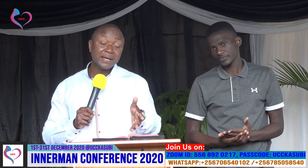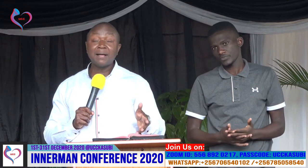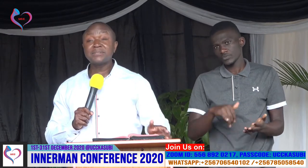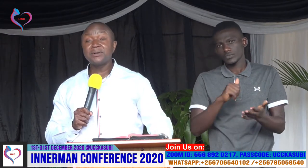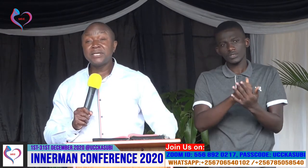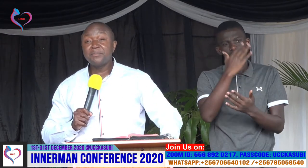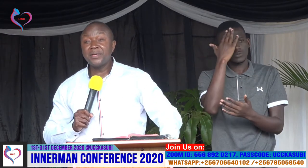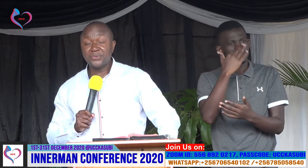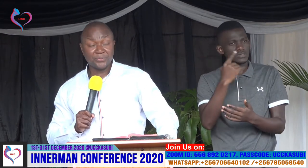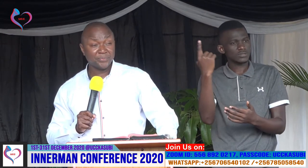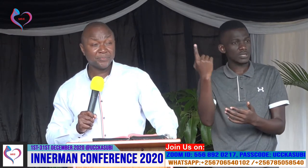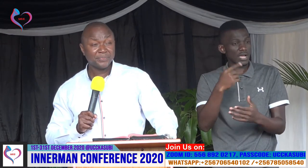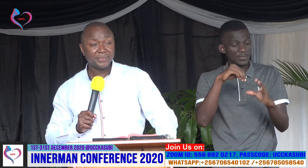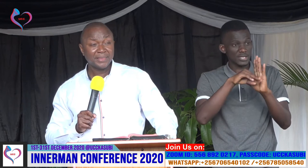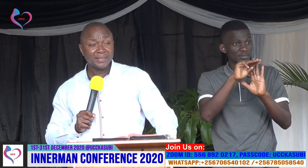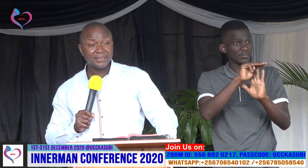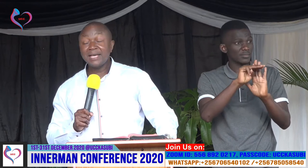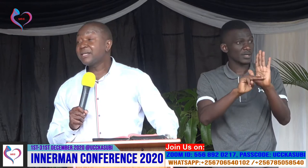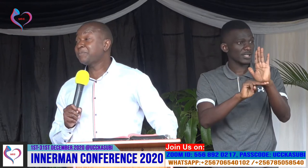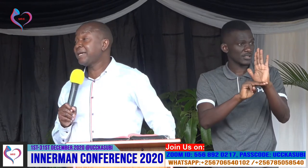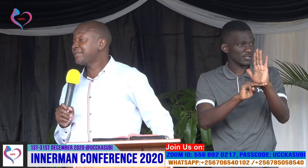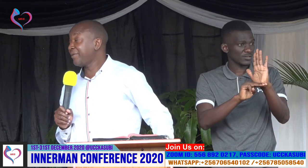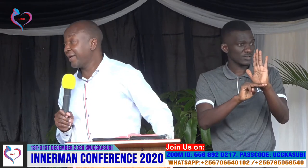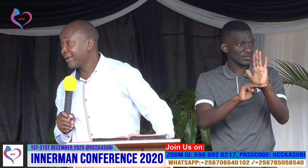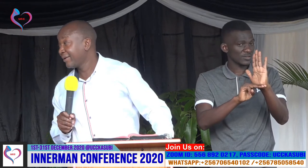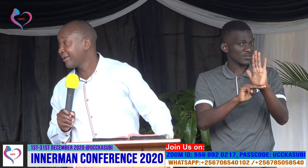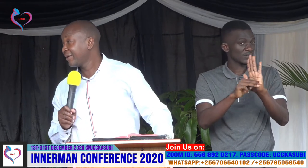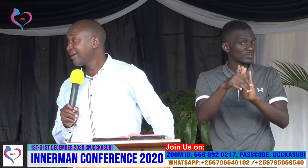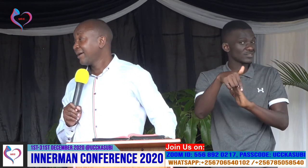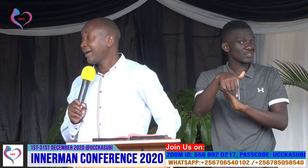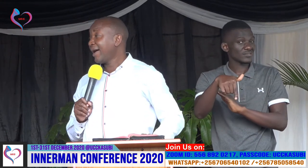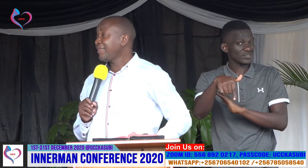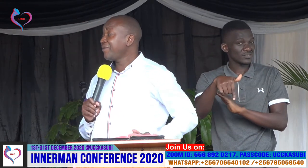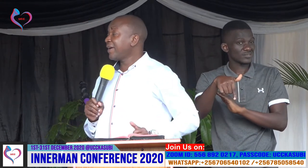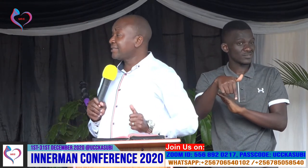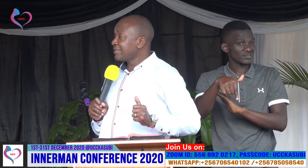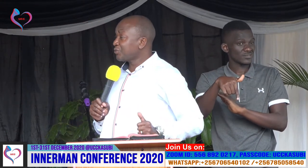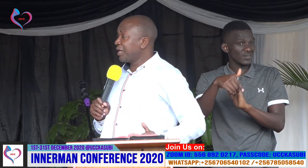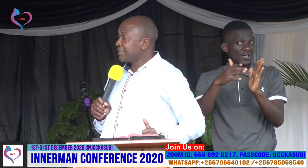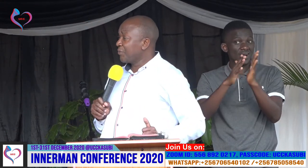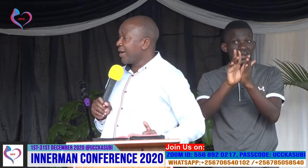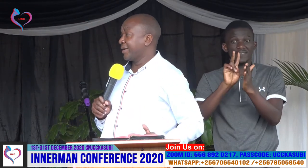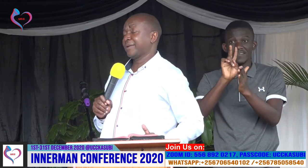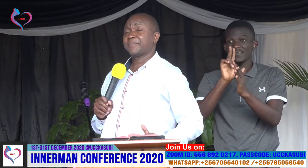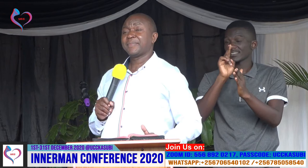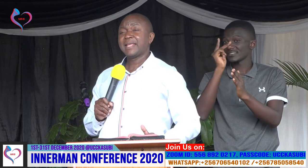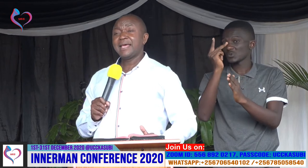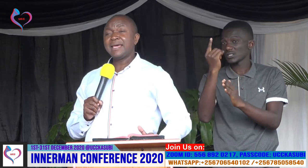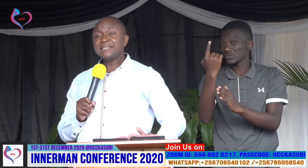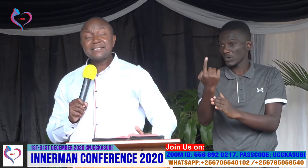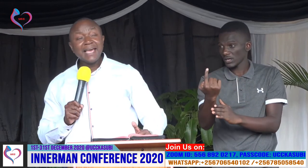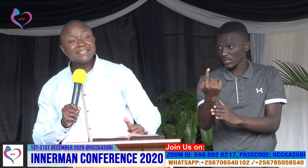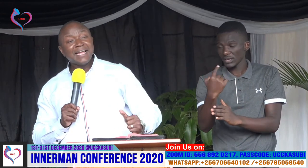That's why he comes out in Matthew. The chapter is 7. And the verse is 21.